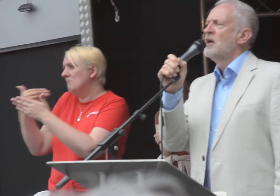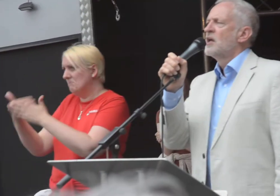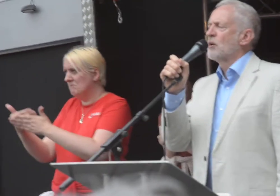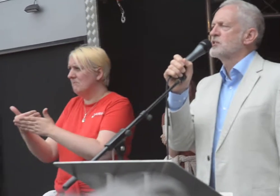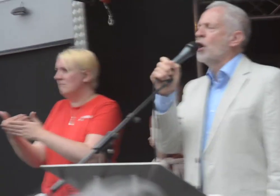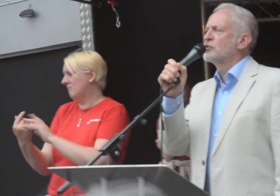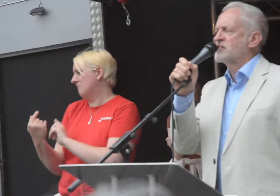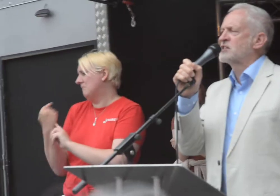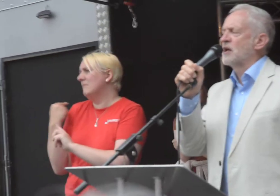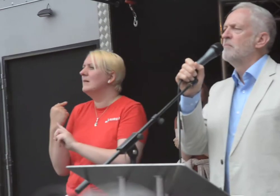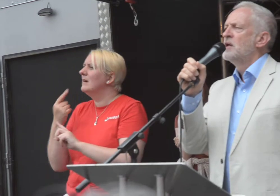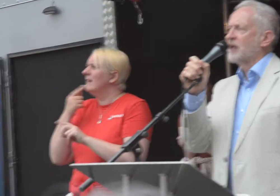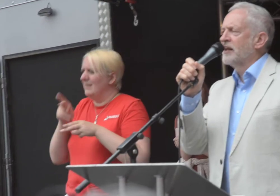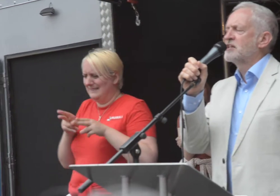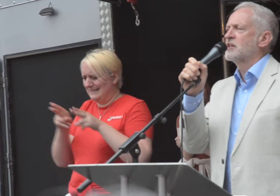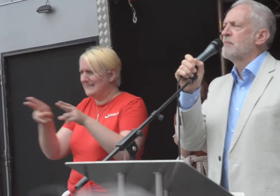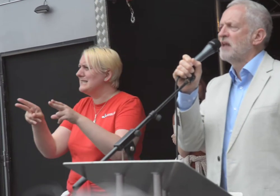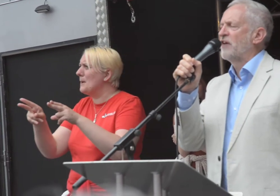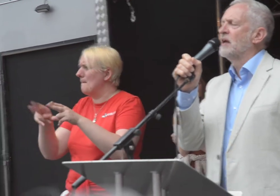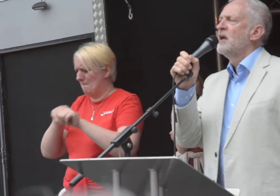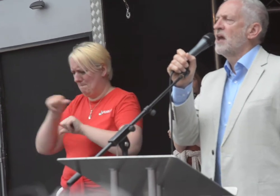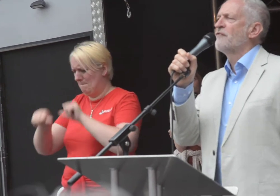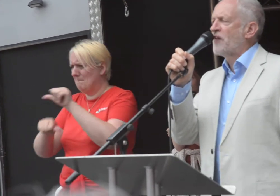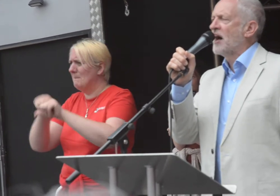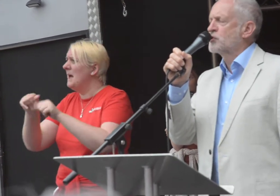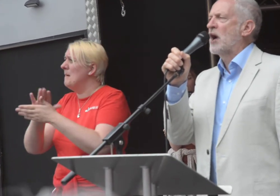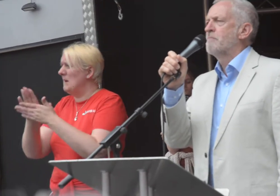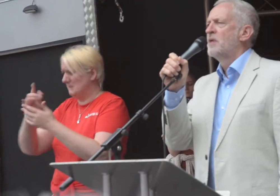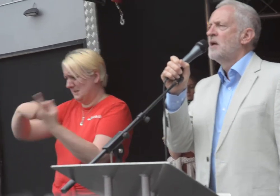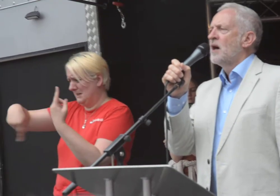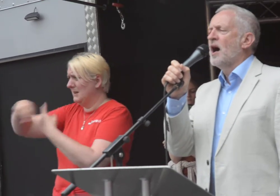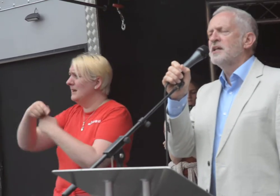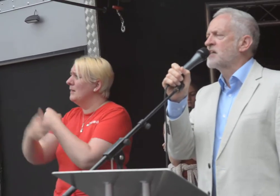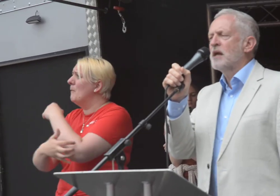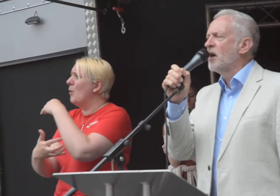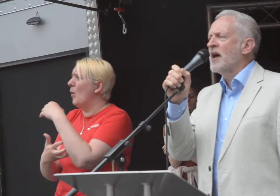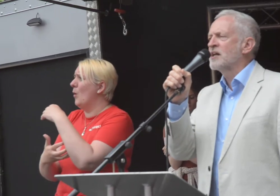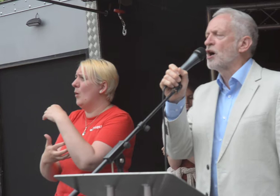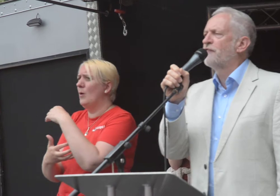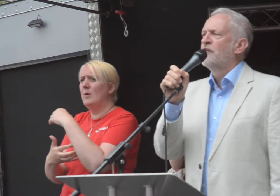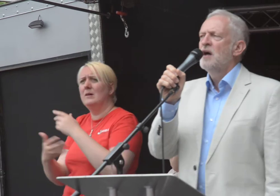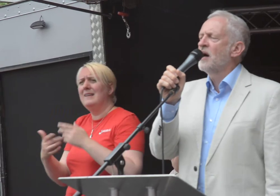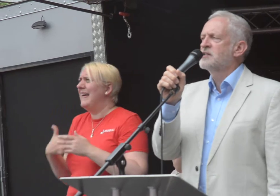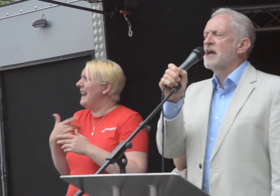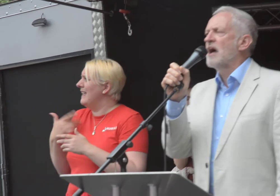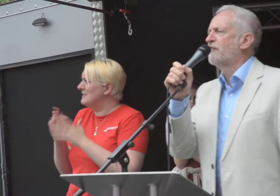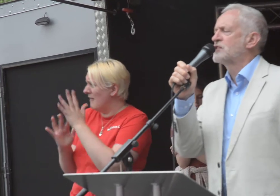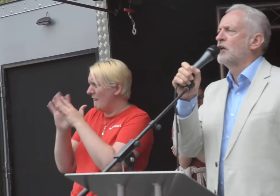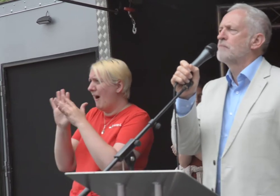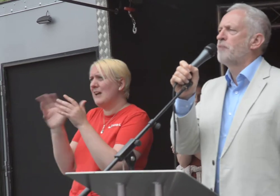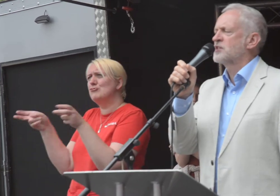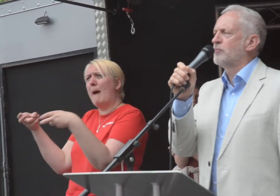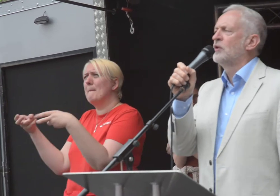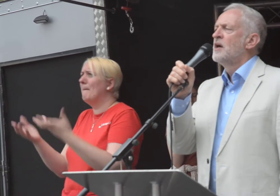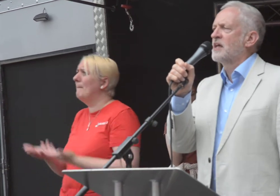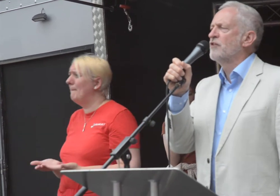somewhere along the line, there was a whole system that led to them living in a fire trap. I take my hat off. I take every